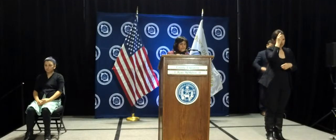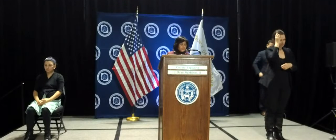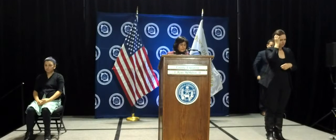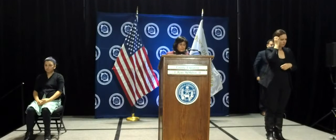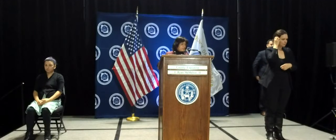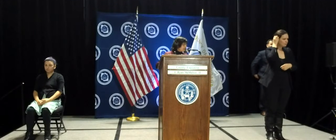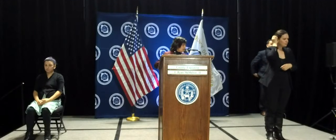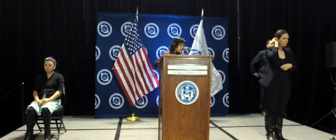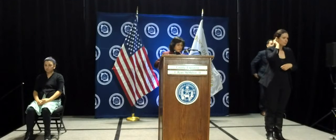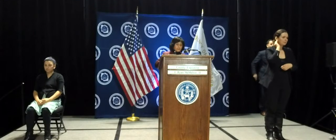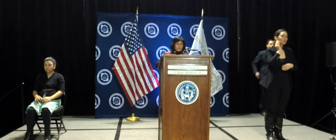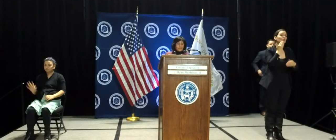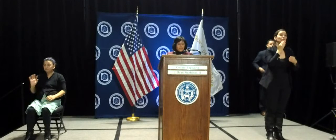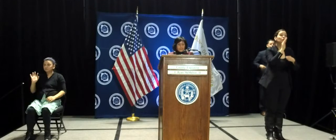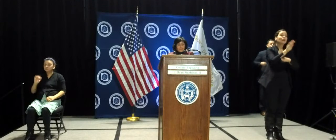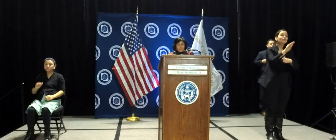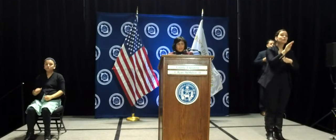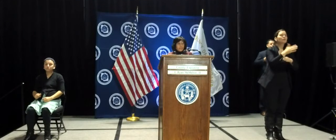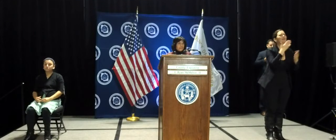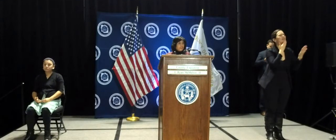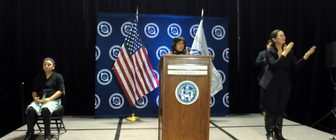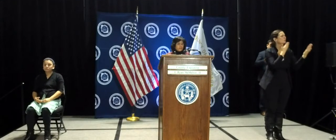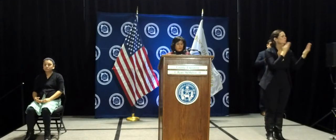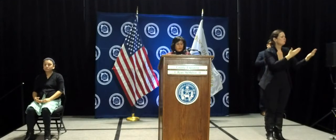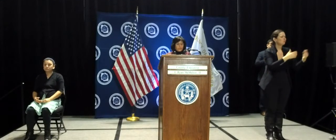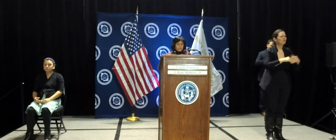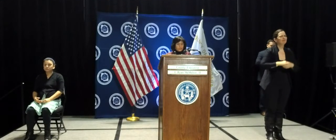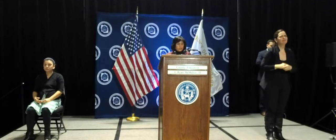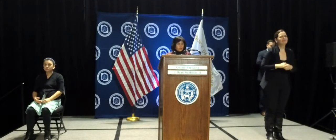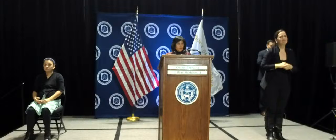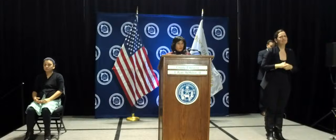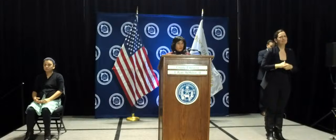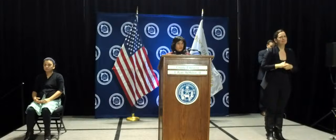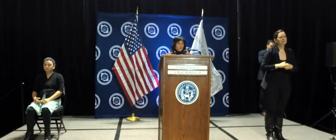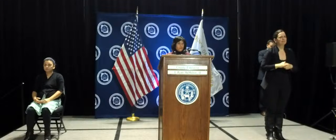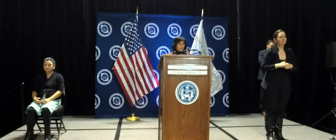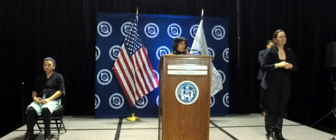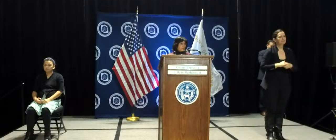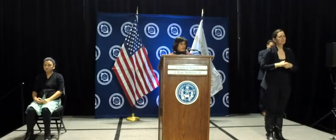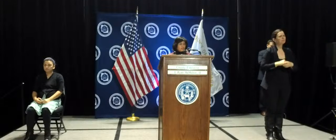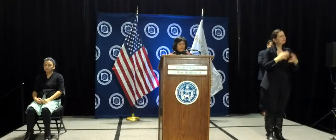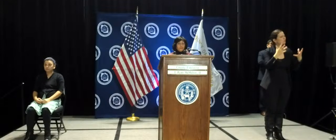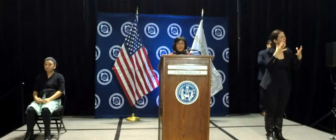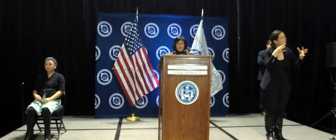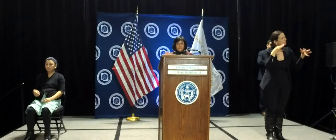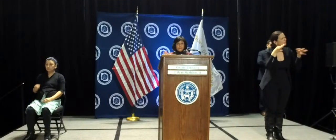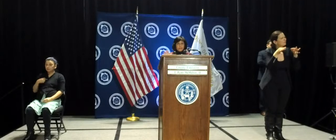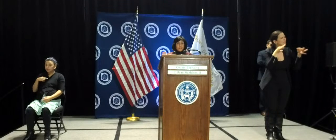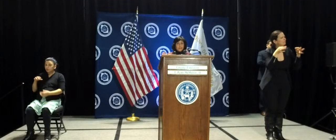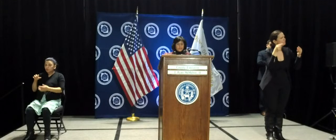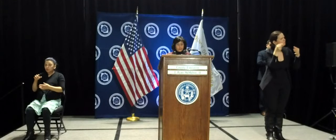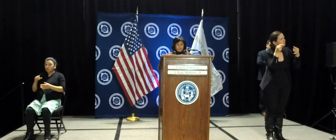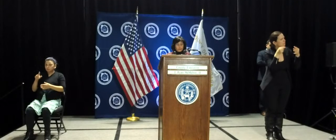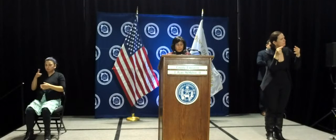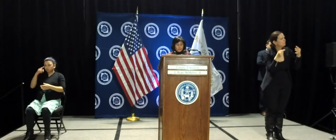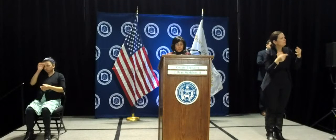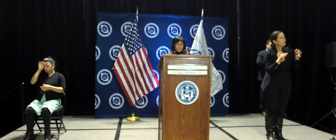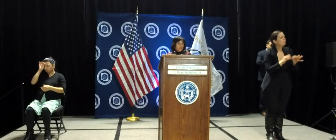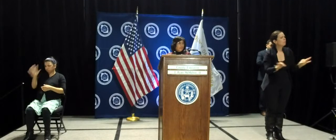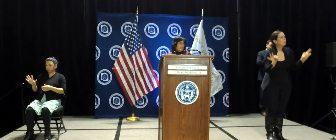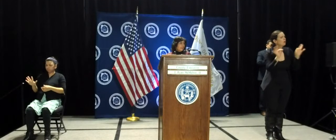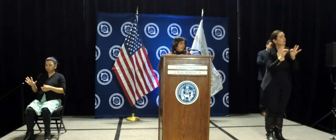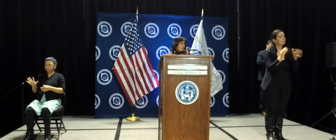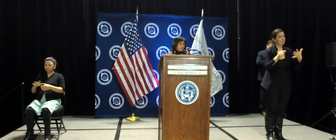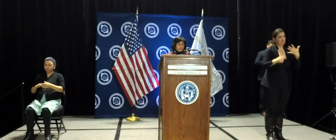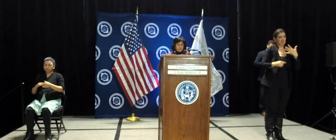Good afternoon. Thank you. I just wanted to go over a few points, actually, 5 areas I want to touch